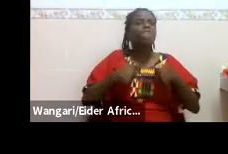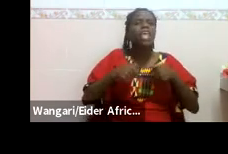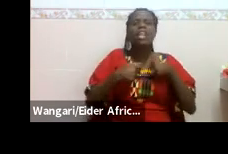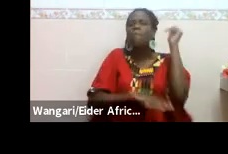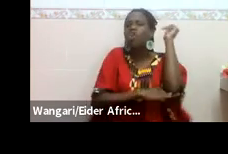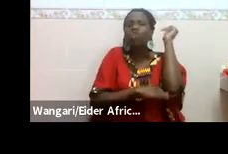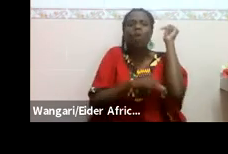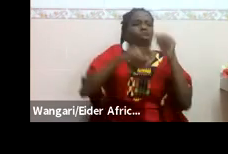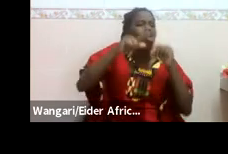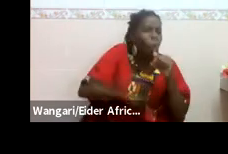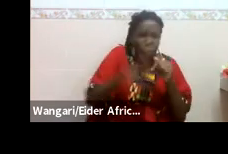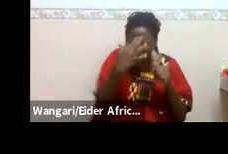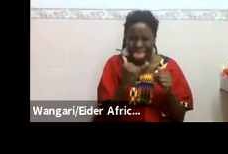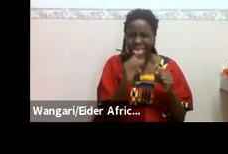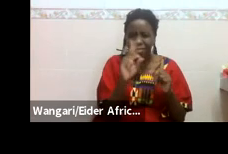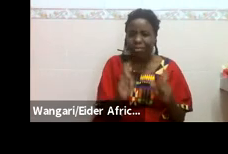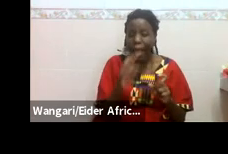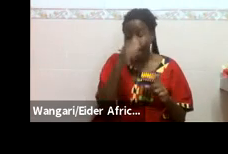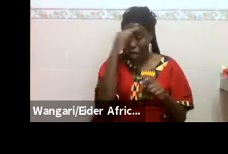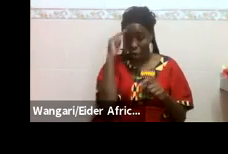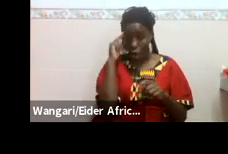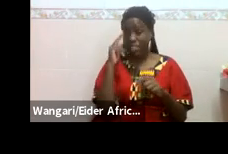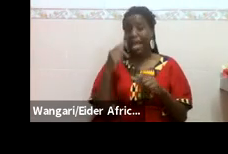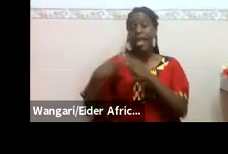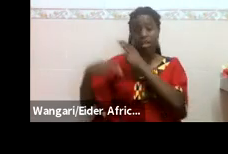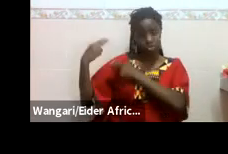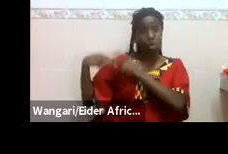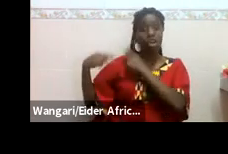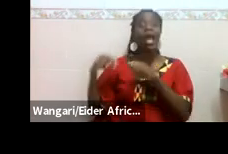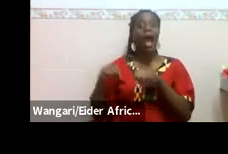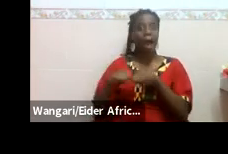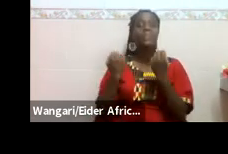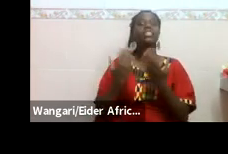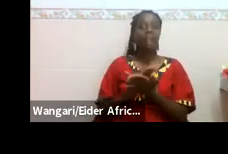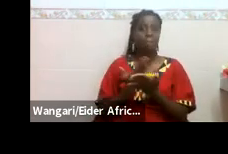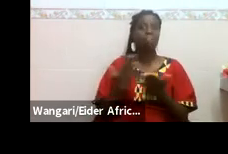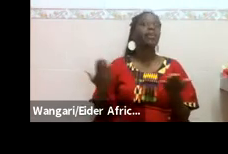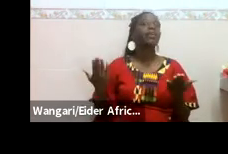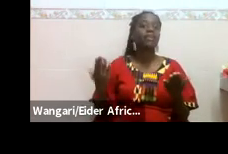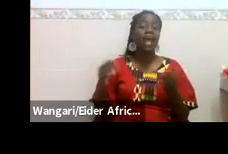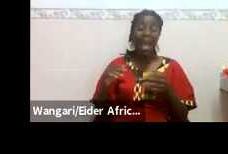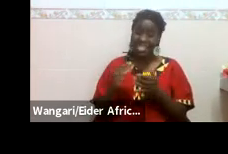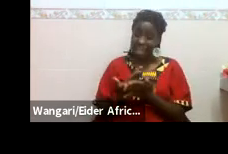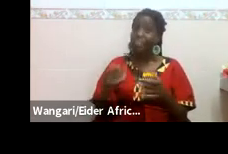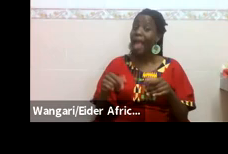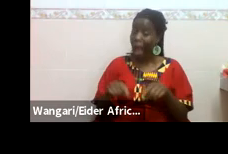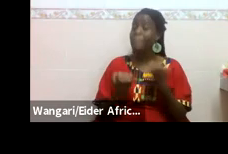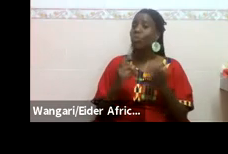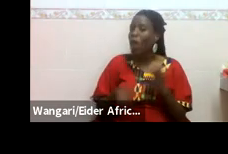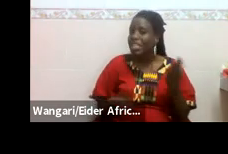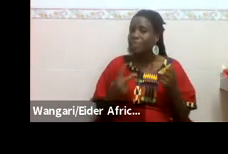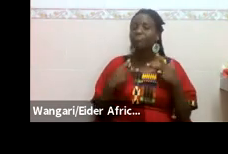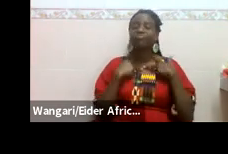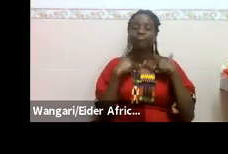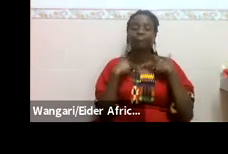that was done. And so hopefully, you'll feel empowered as you grow in